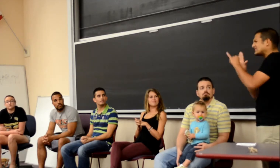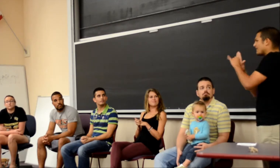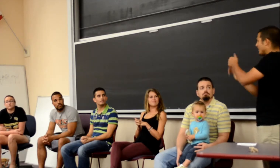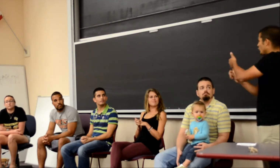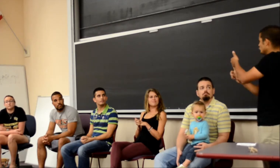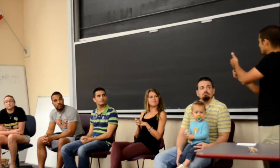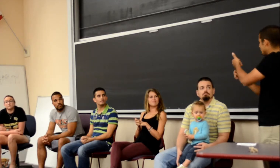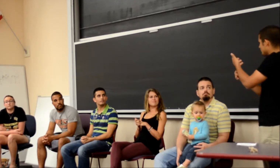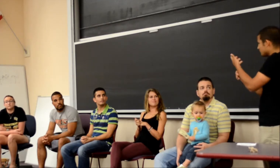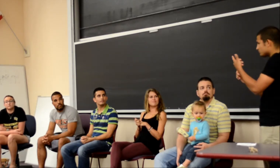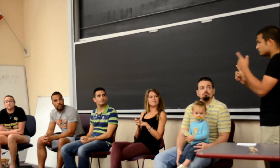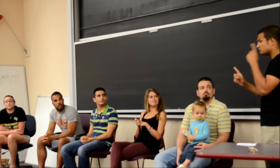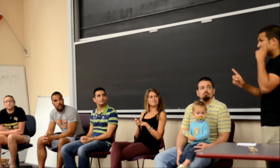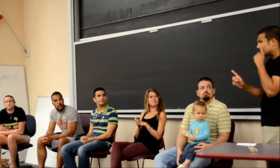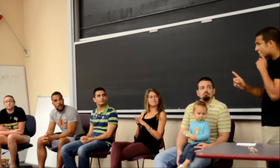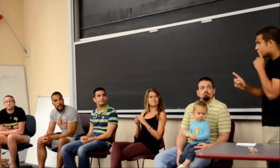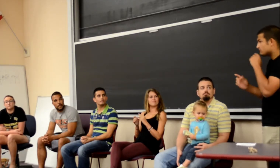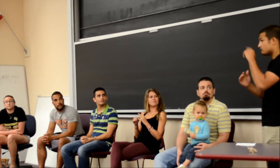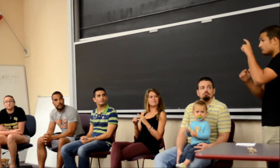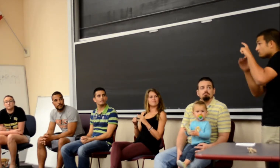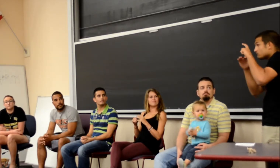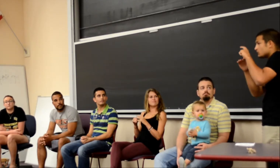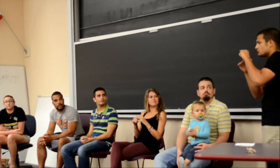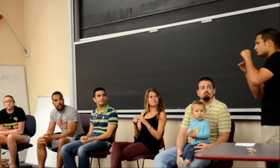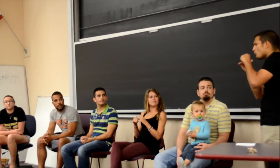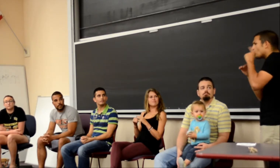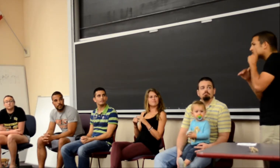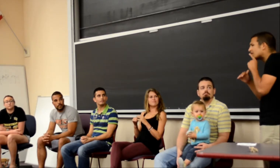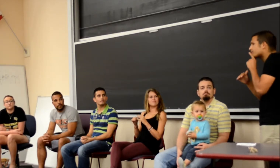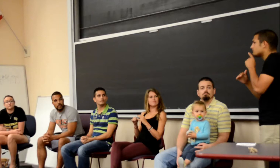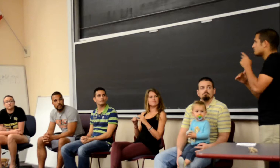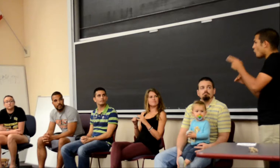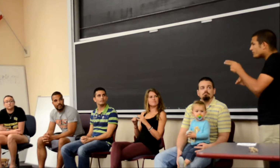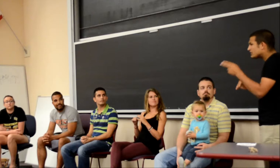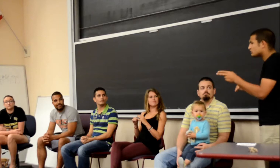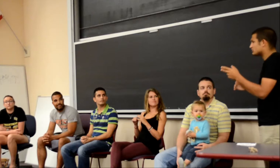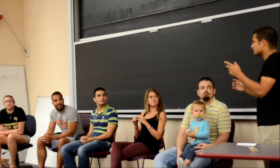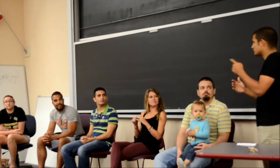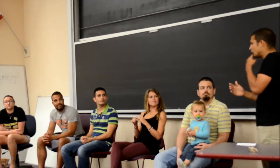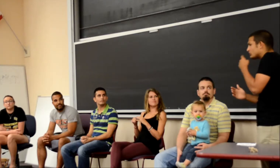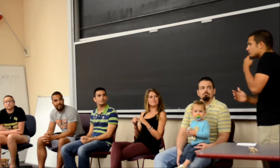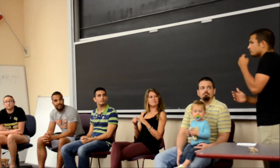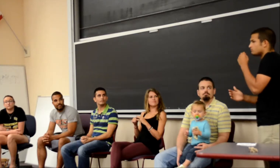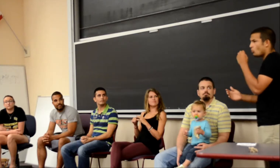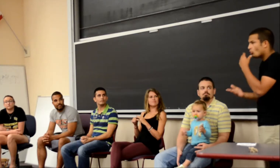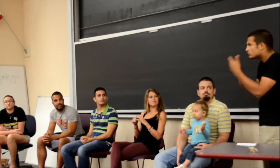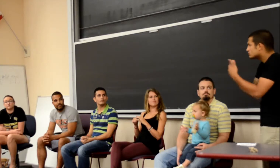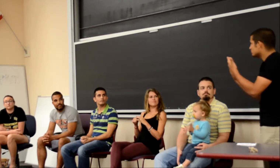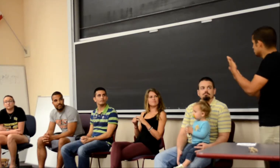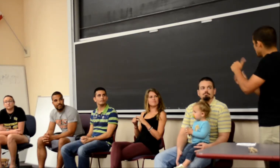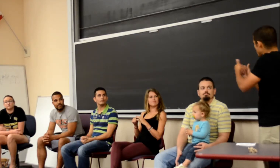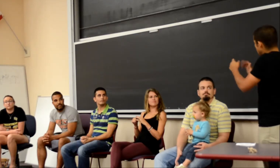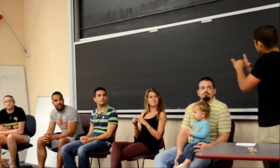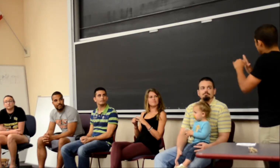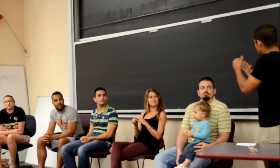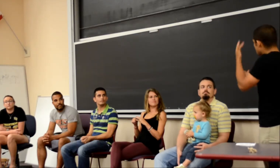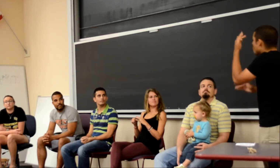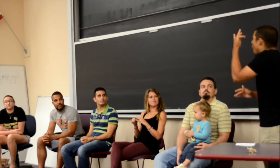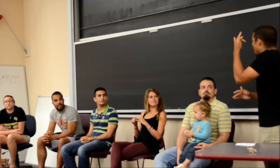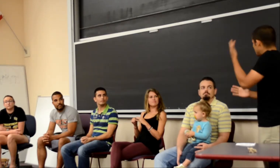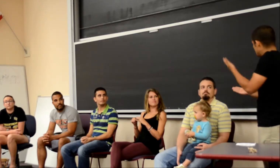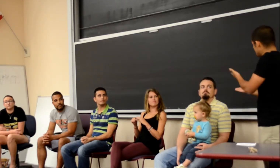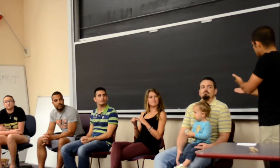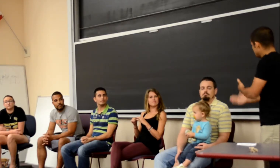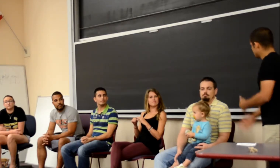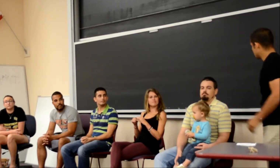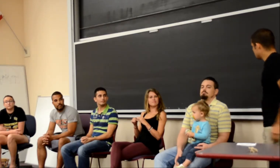I'm curious how you guys identify yourself as deaf, little d or big D deaf, hard of hearing, hearing, oral.